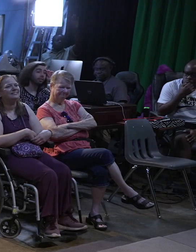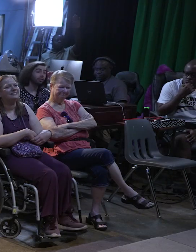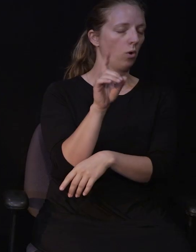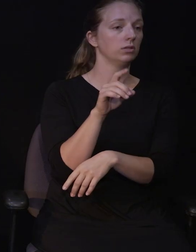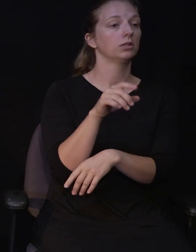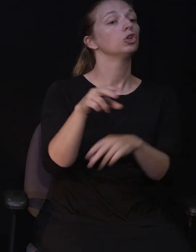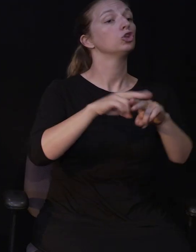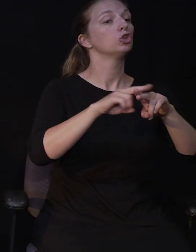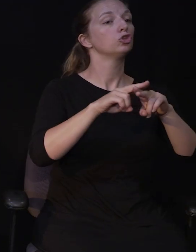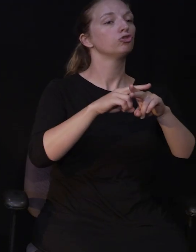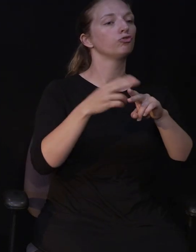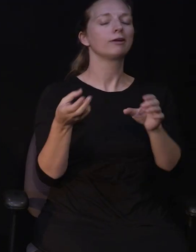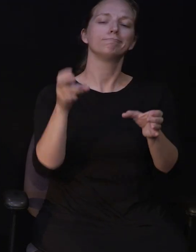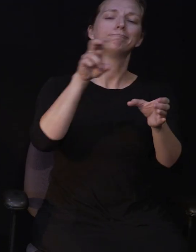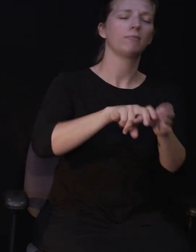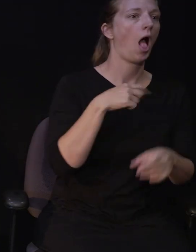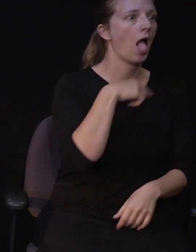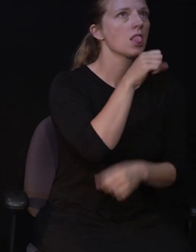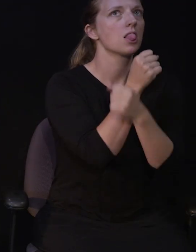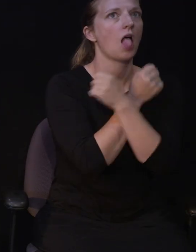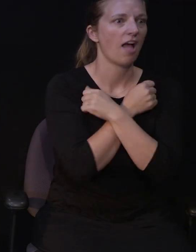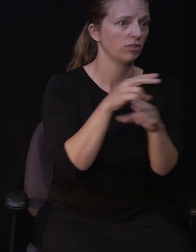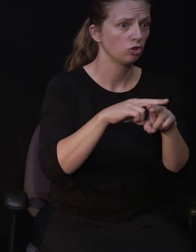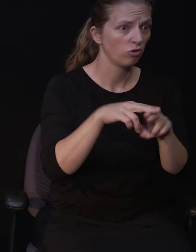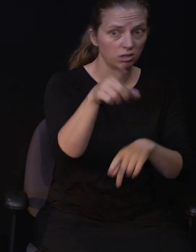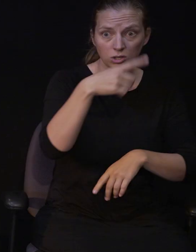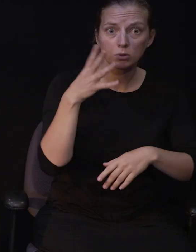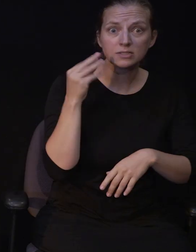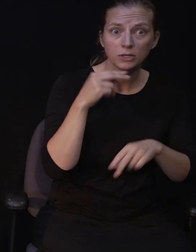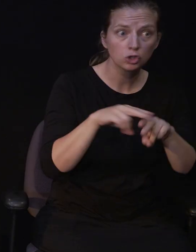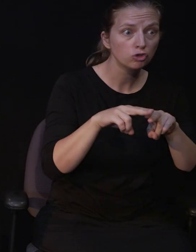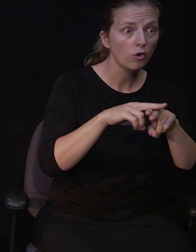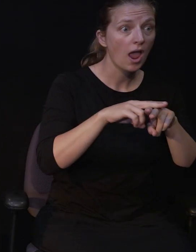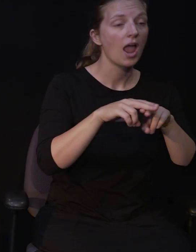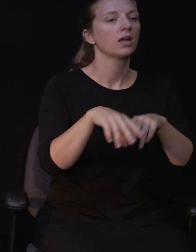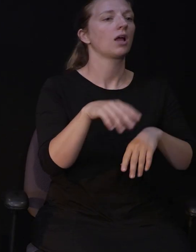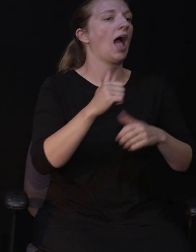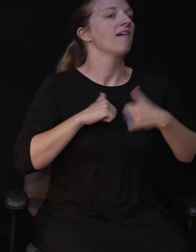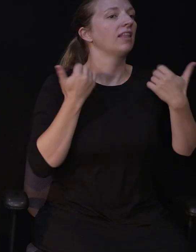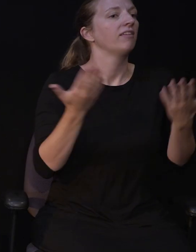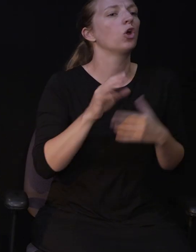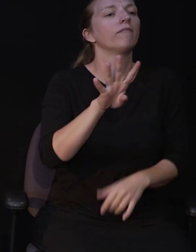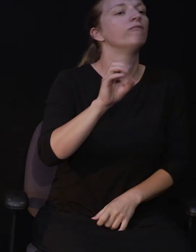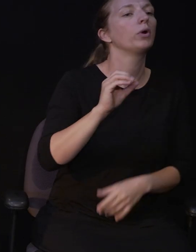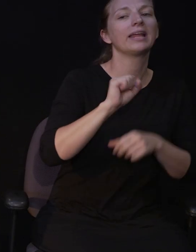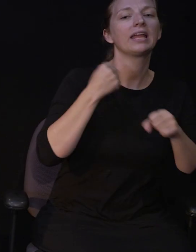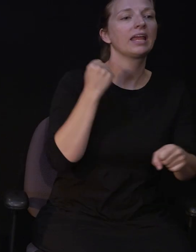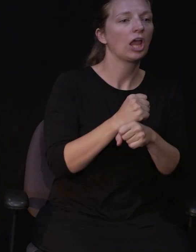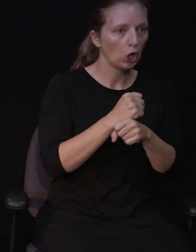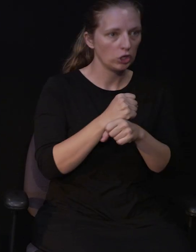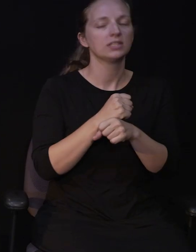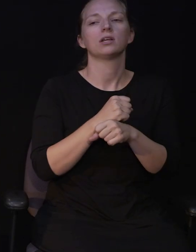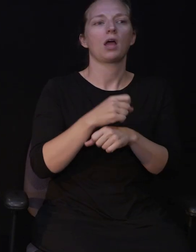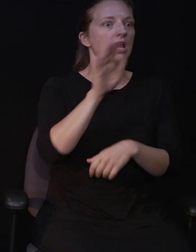down. First of all, I love the train. You guys go on the train? Oh, I love the train. I've lived here for 40 freaking years,